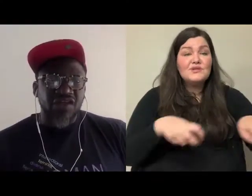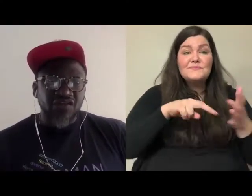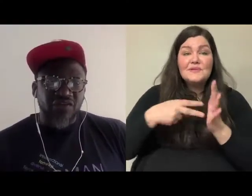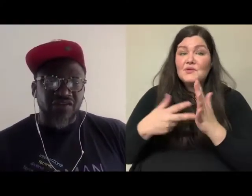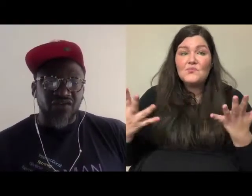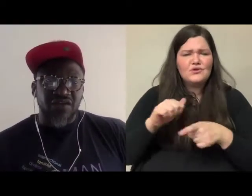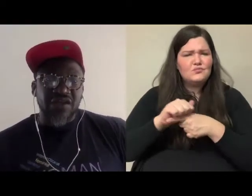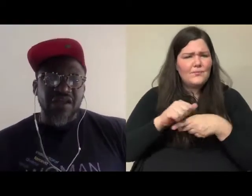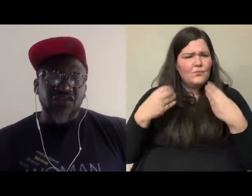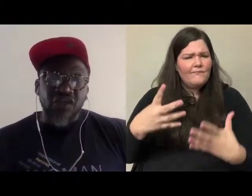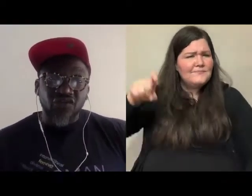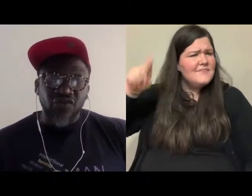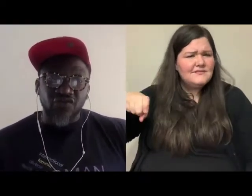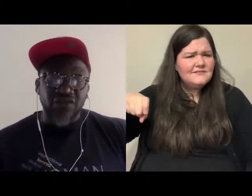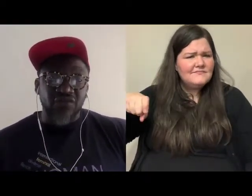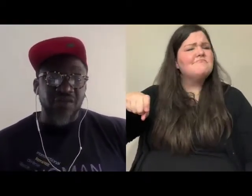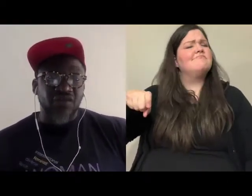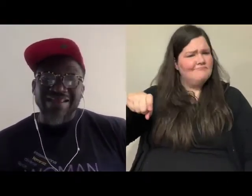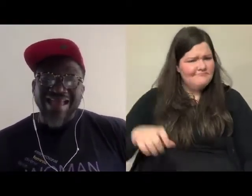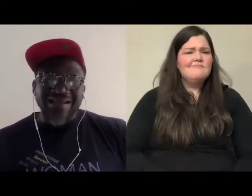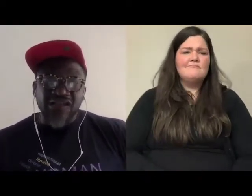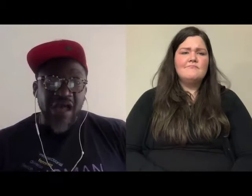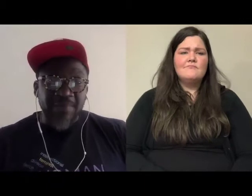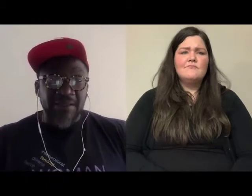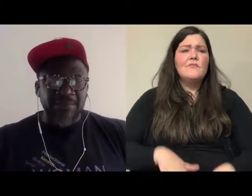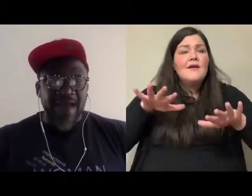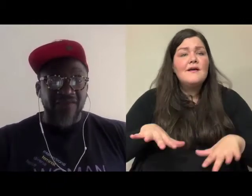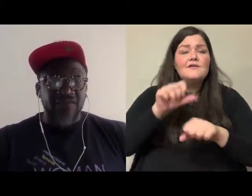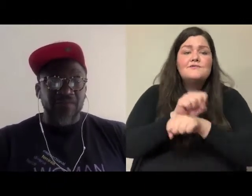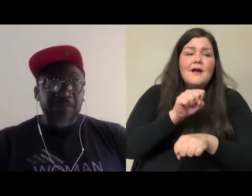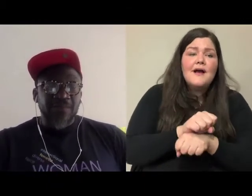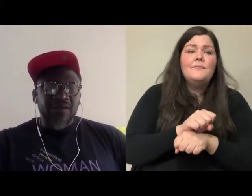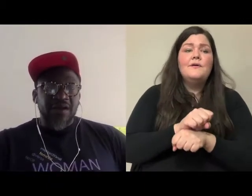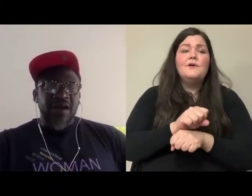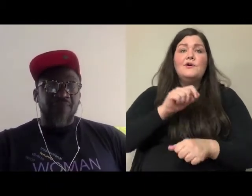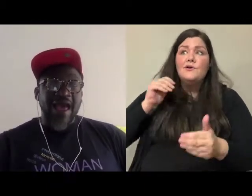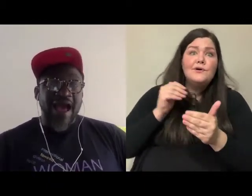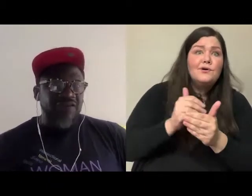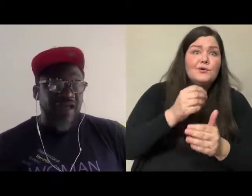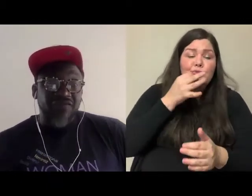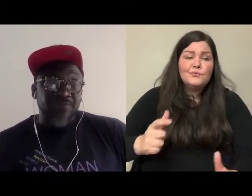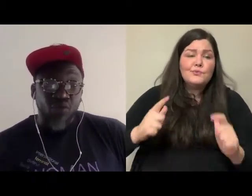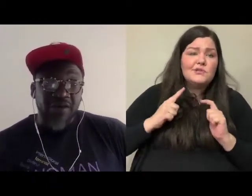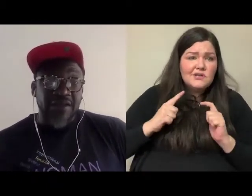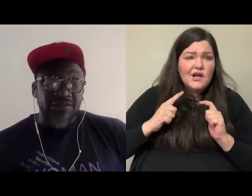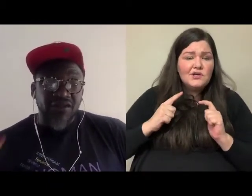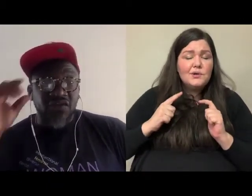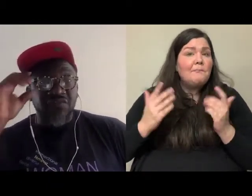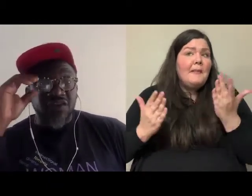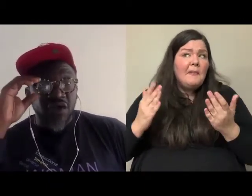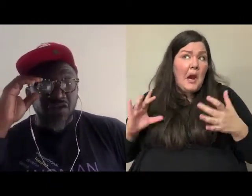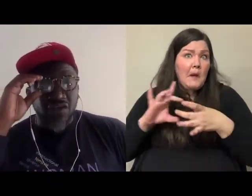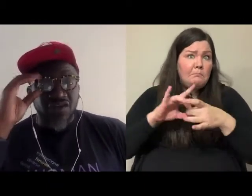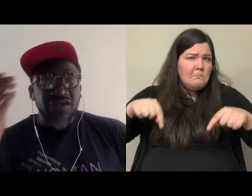energy transition, industrial transformation, and climate impacts. We have to have support and innovation